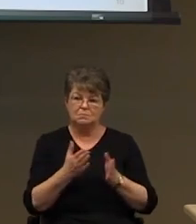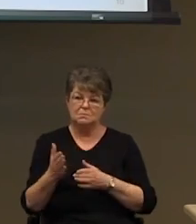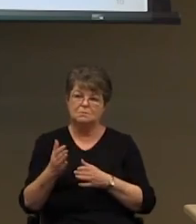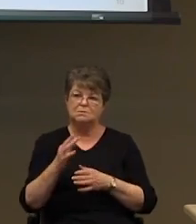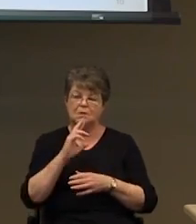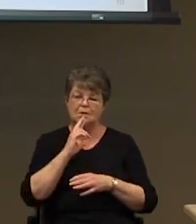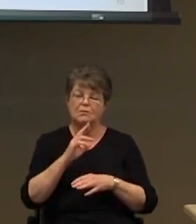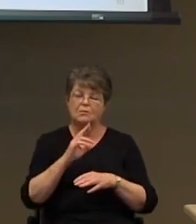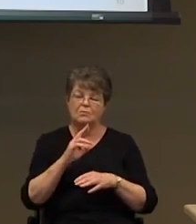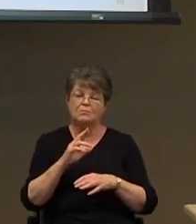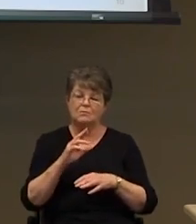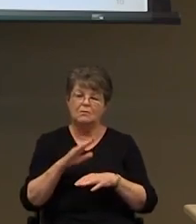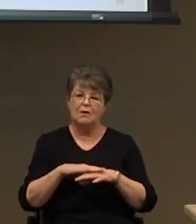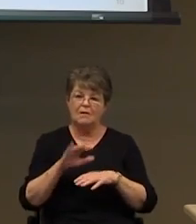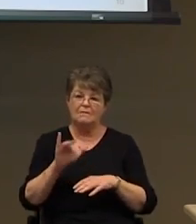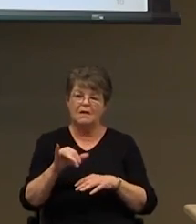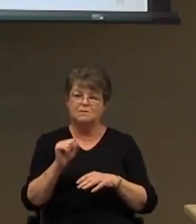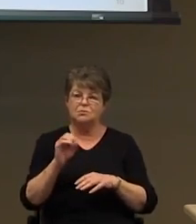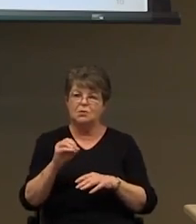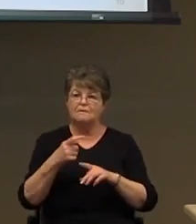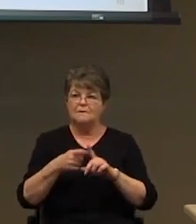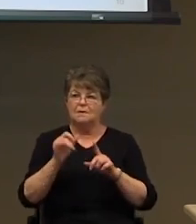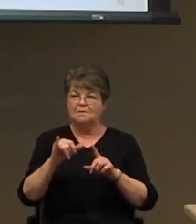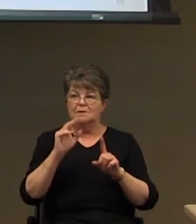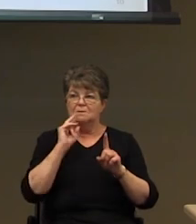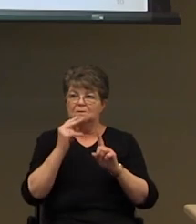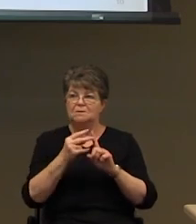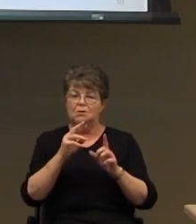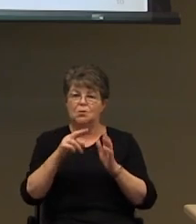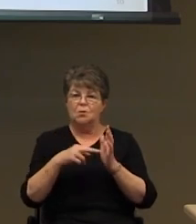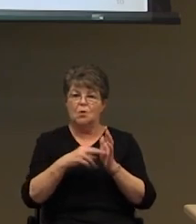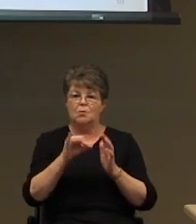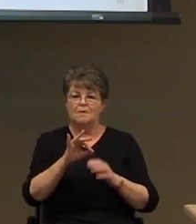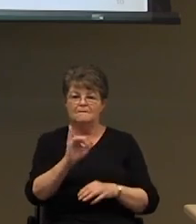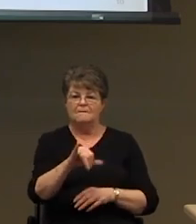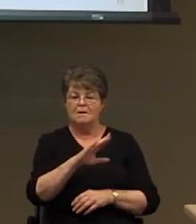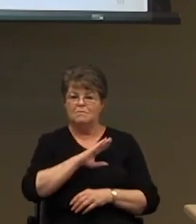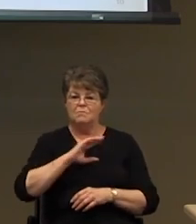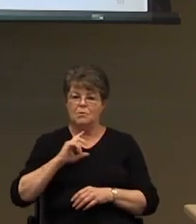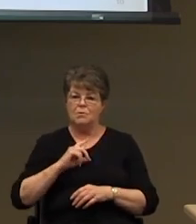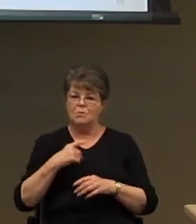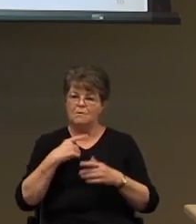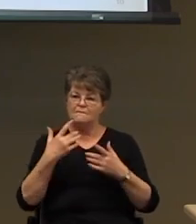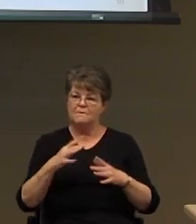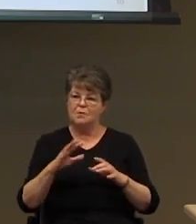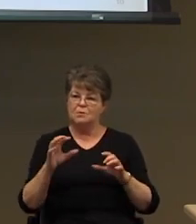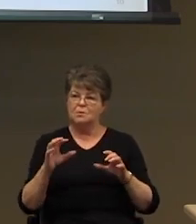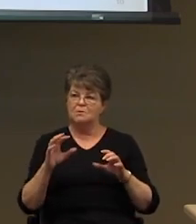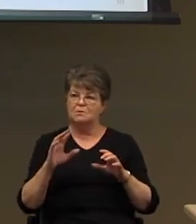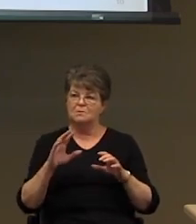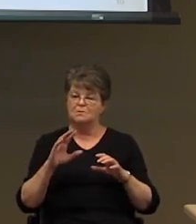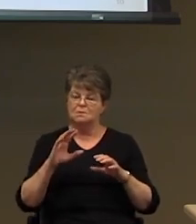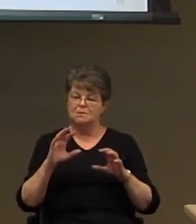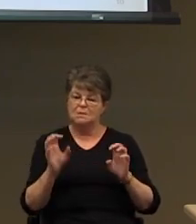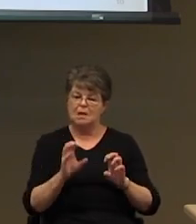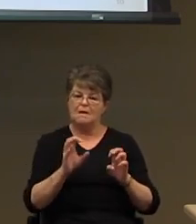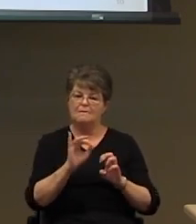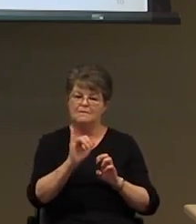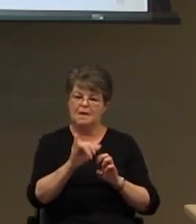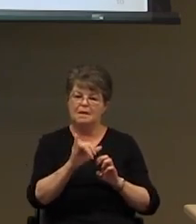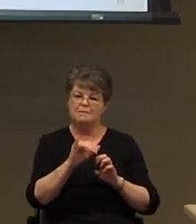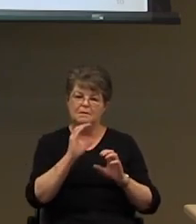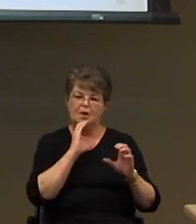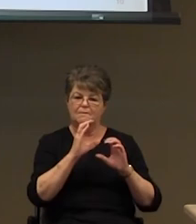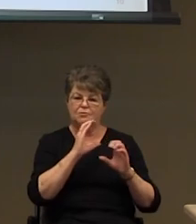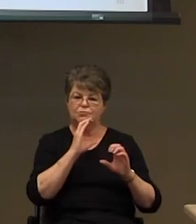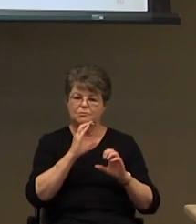EDP. And so from that perspective, it'll be the role of that board, and we've already begun that process, that conversation, and I've offered